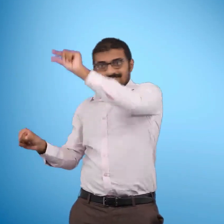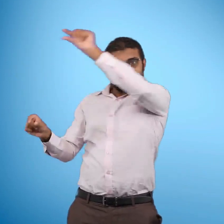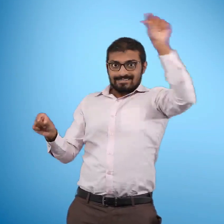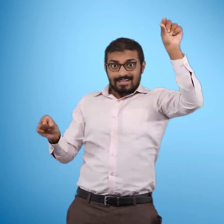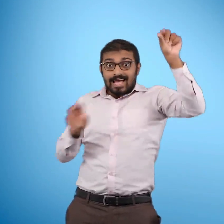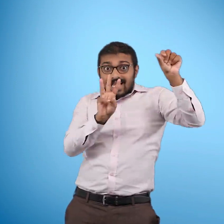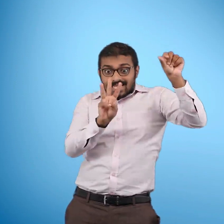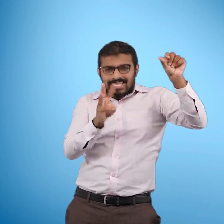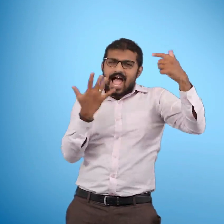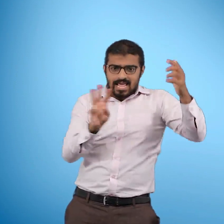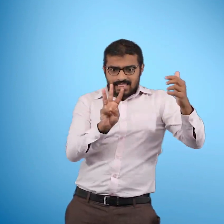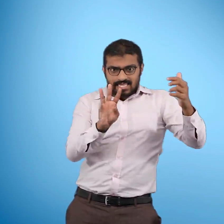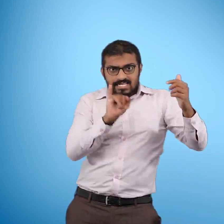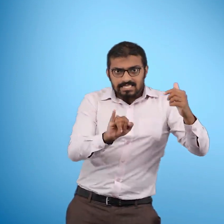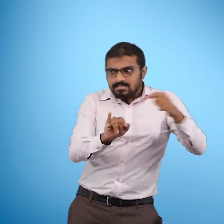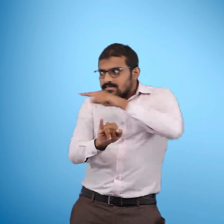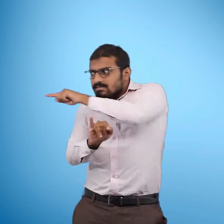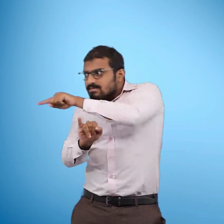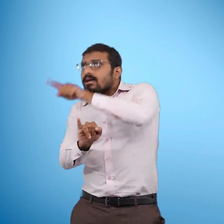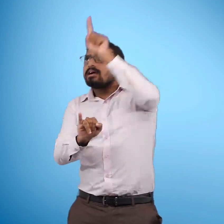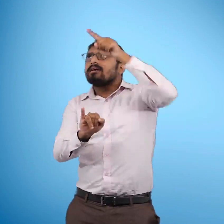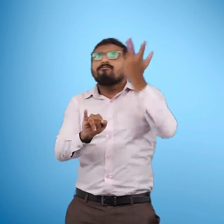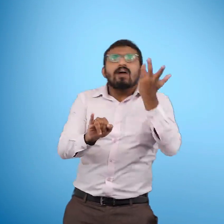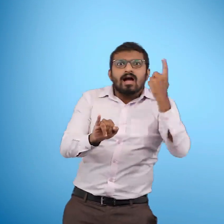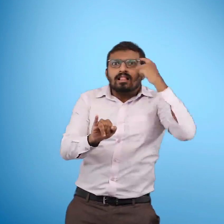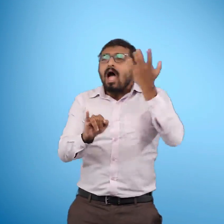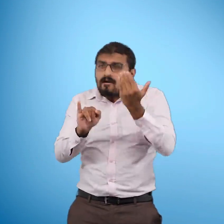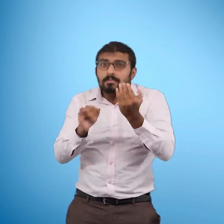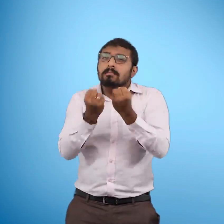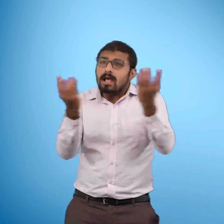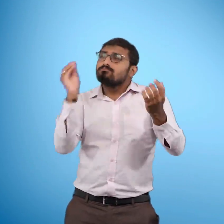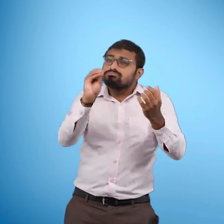Find out all the factors of 36 from the multiplication chart.